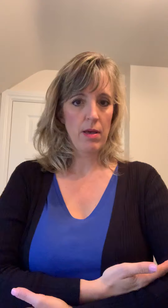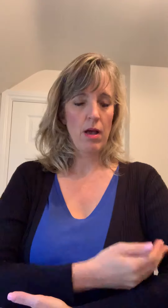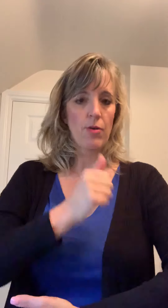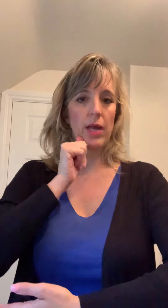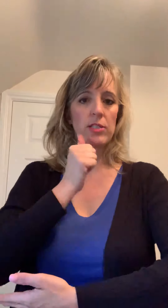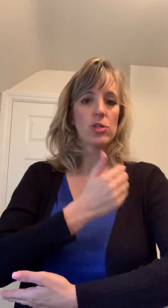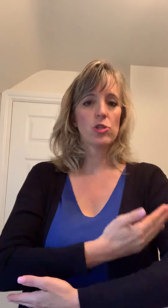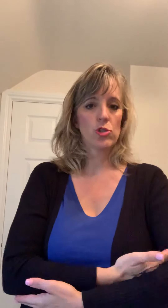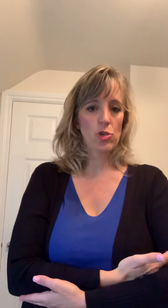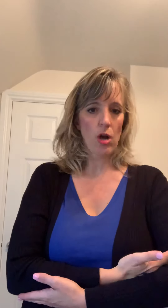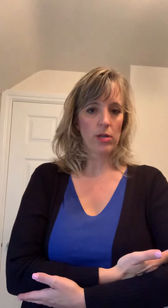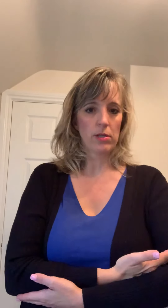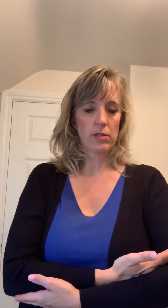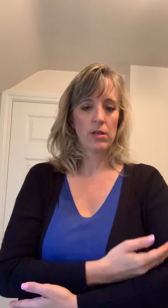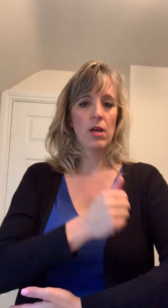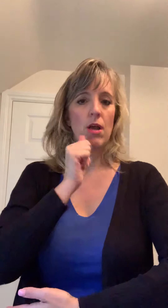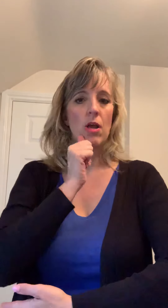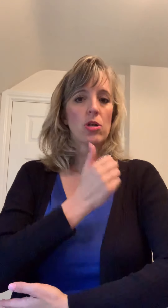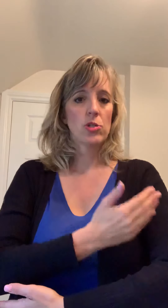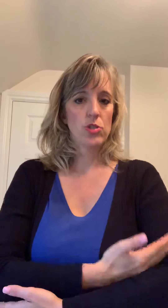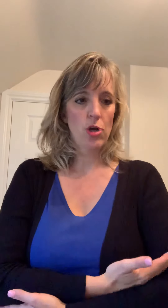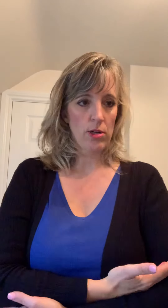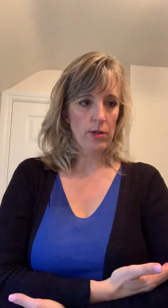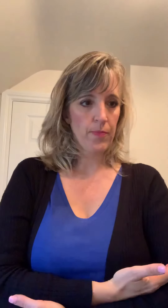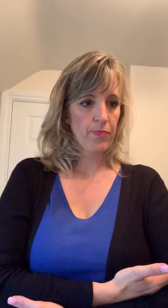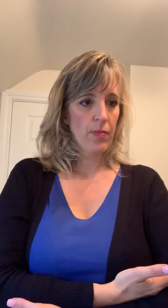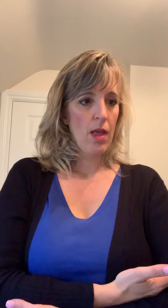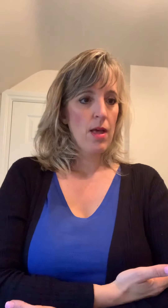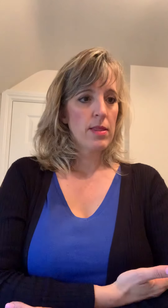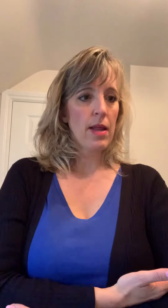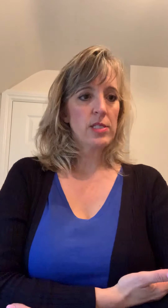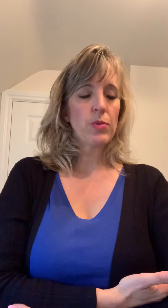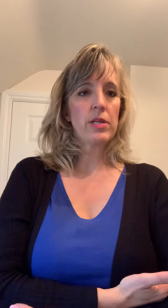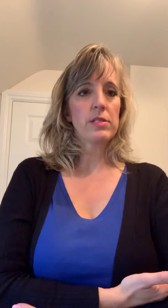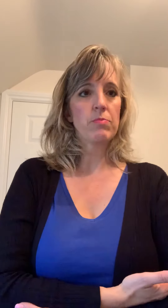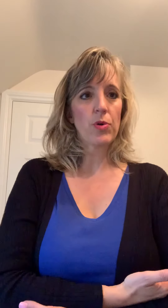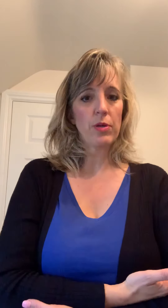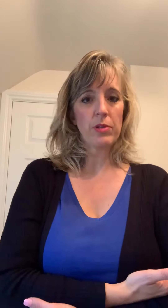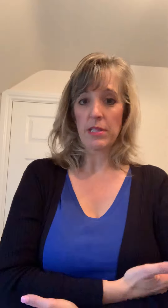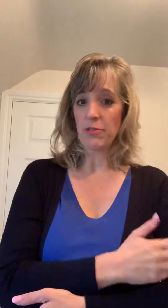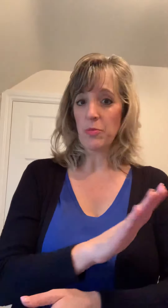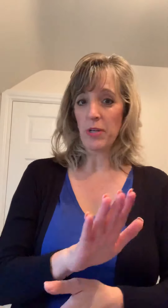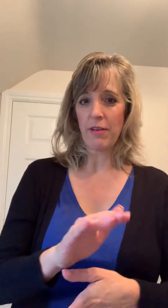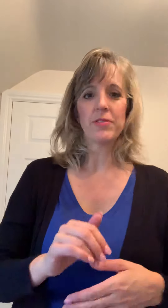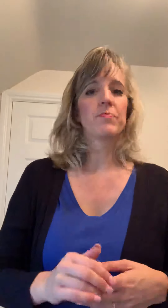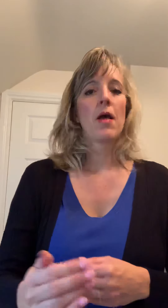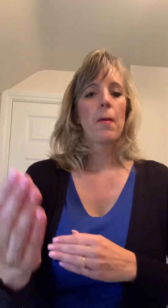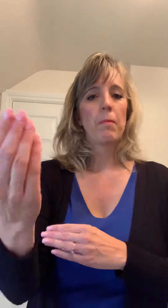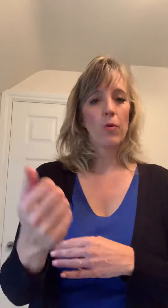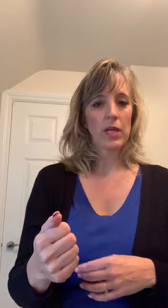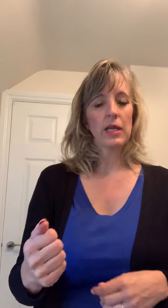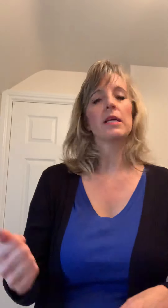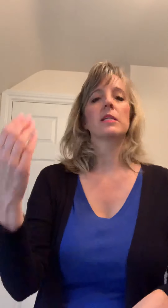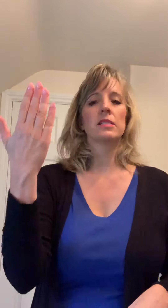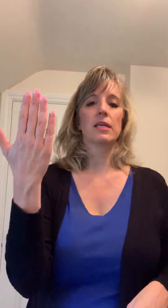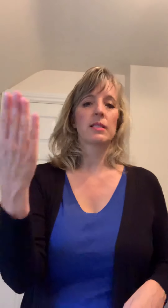all right? Daughter, daughter. The next one is morning. We just have 2 more left. Morning is like, this